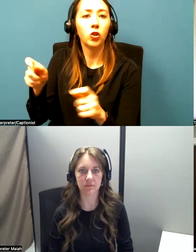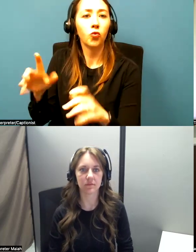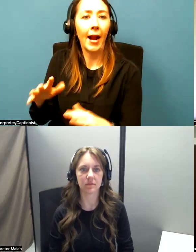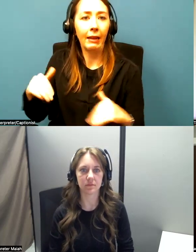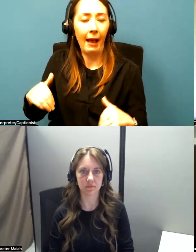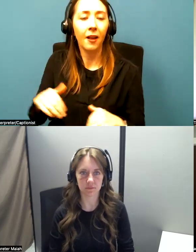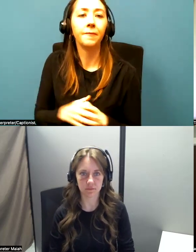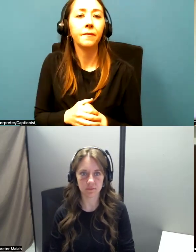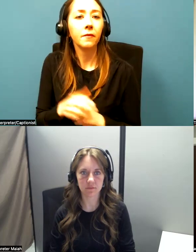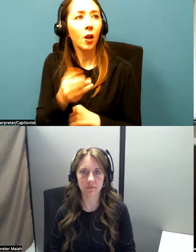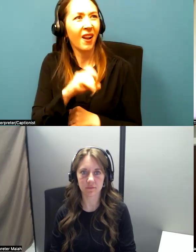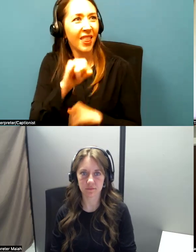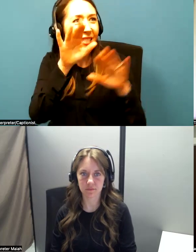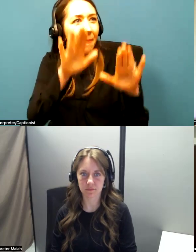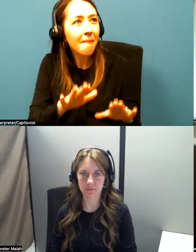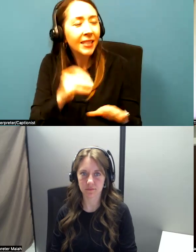is an amazing idea."